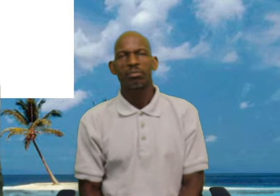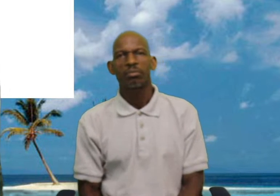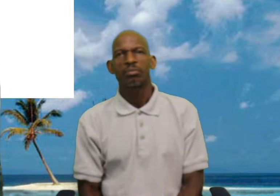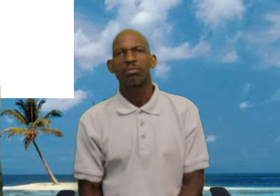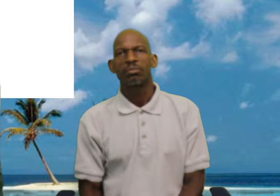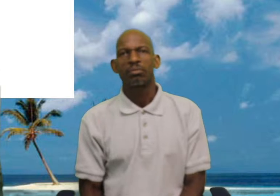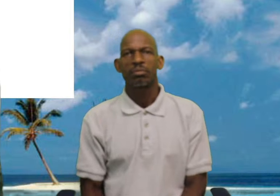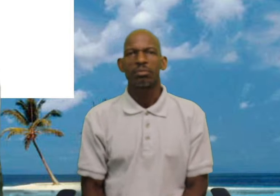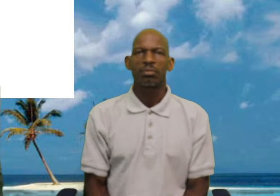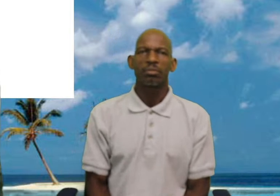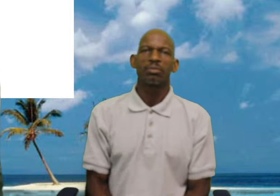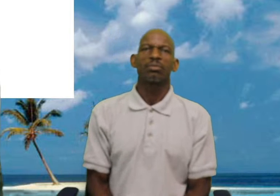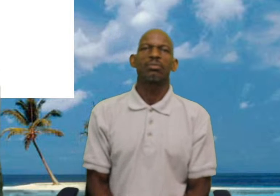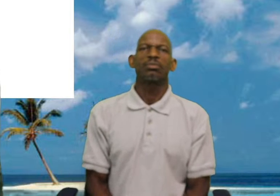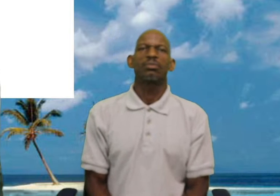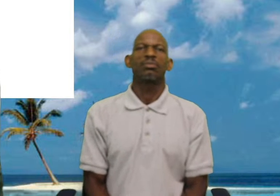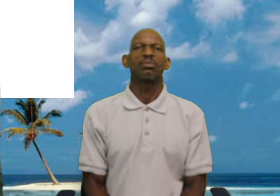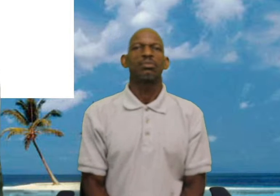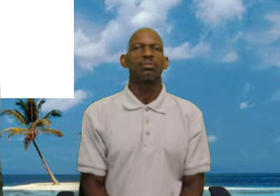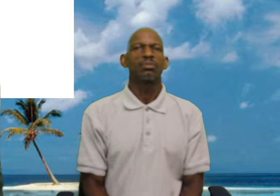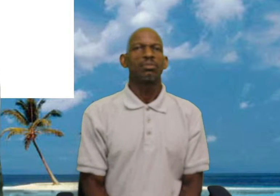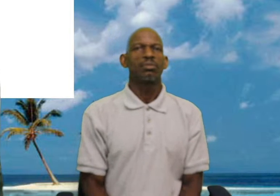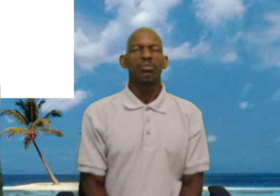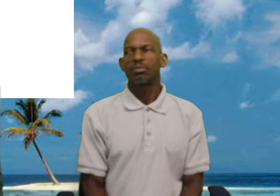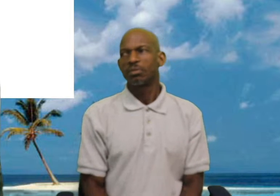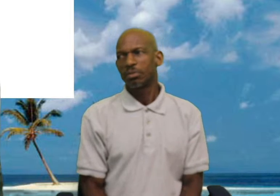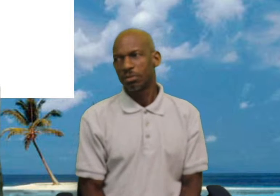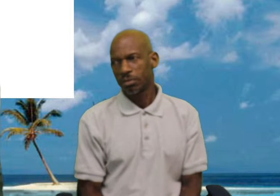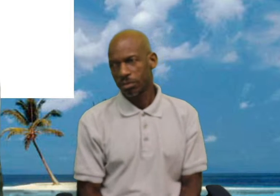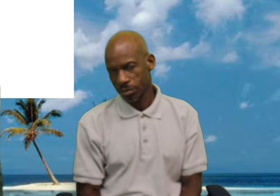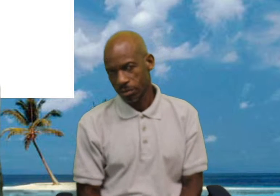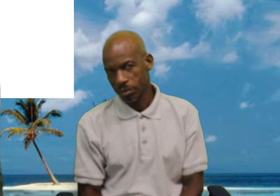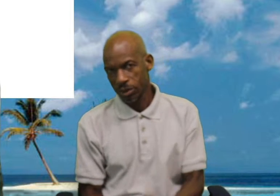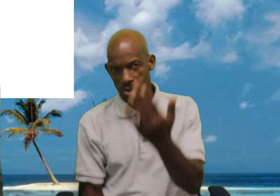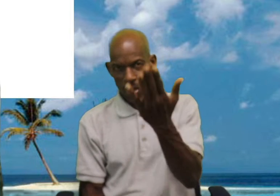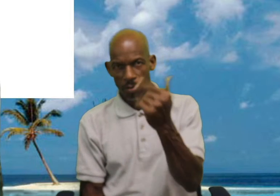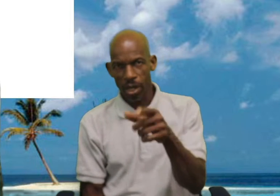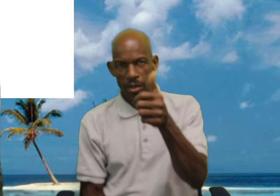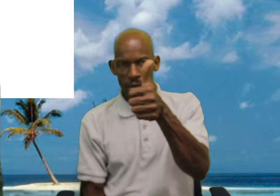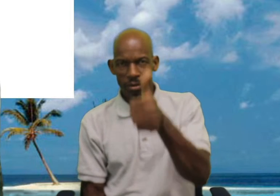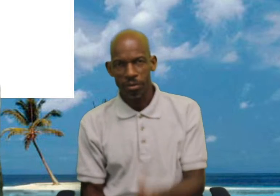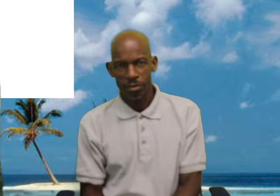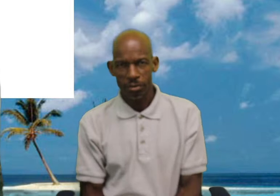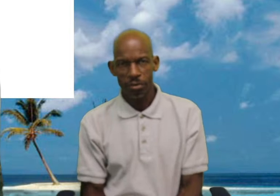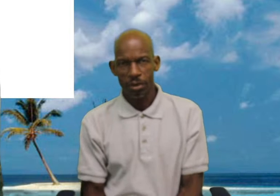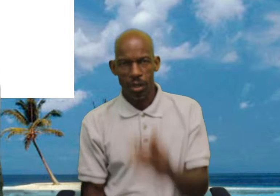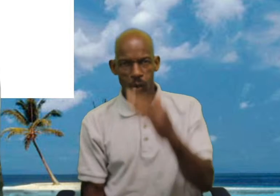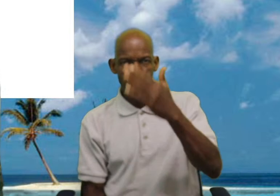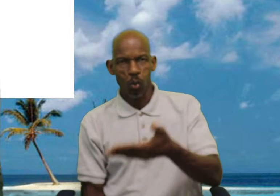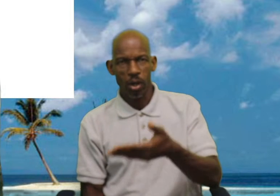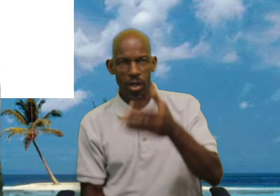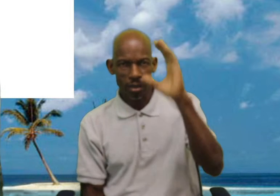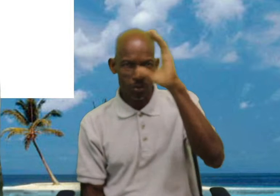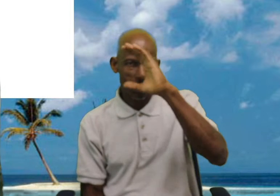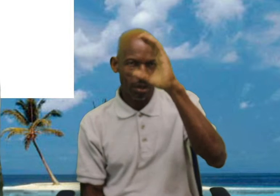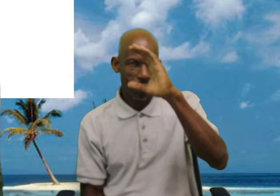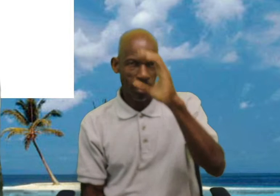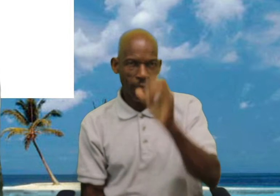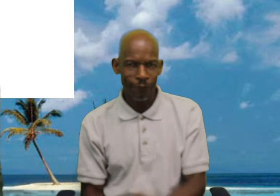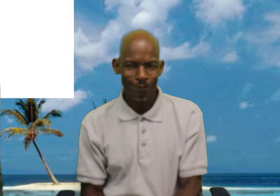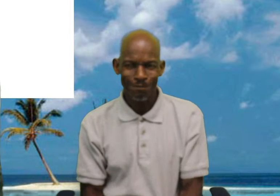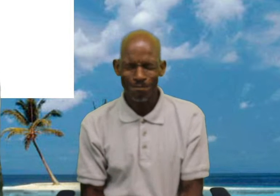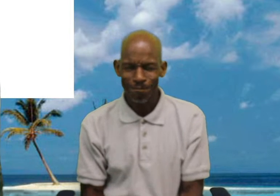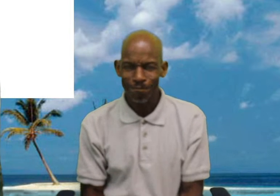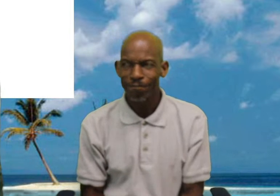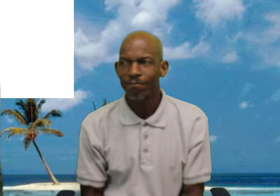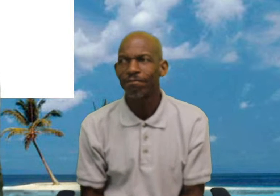right, she's in now. Okay. All right. Okay, so everybody, so what we're going to do is we're going to complete